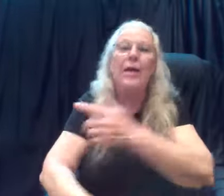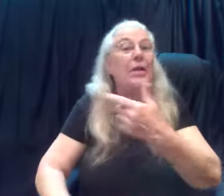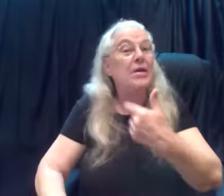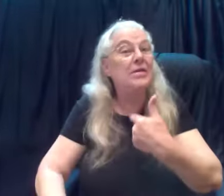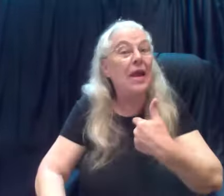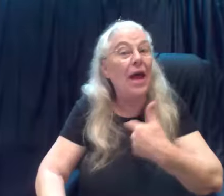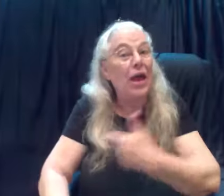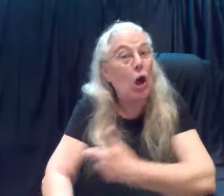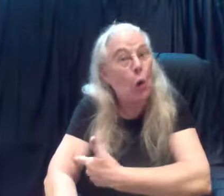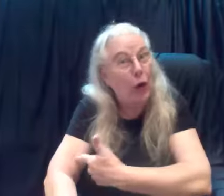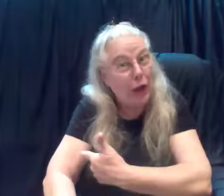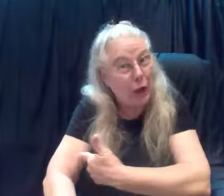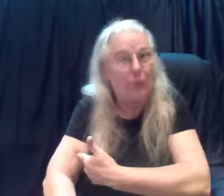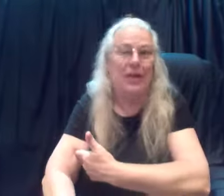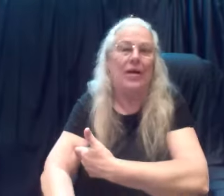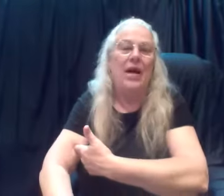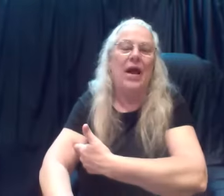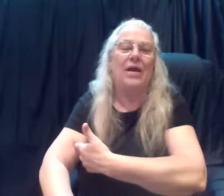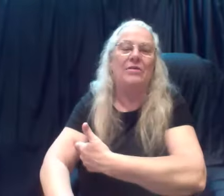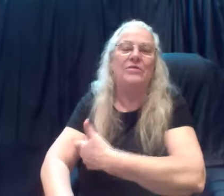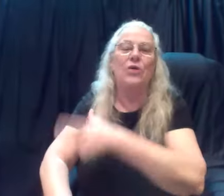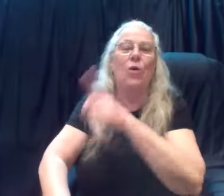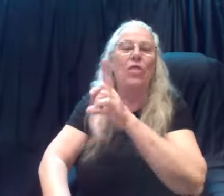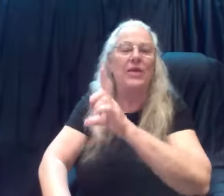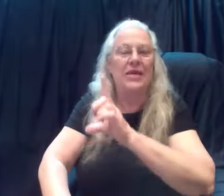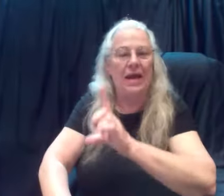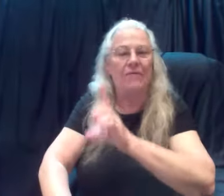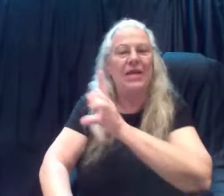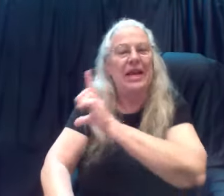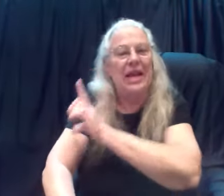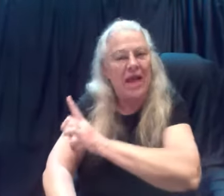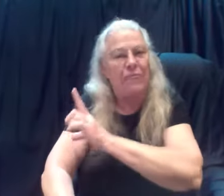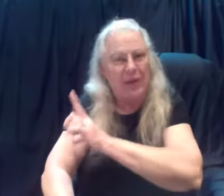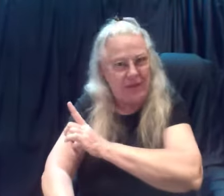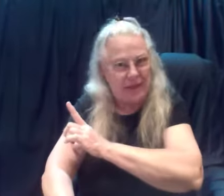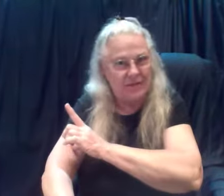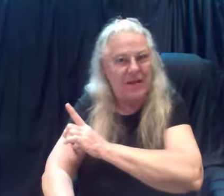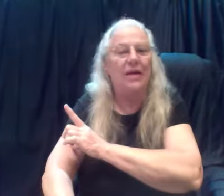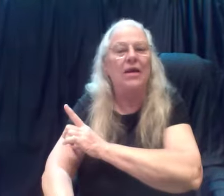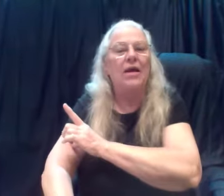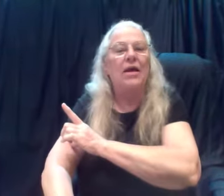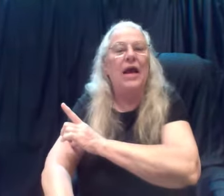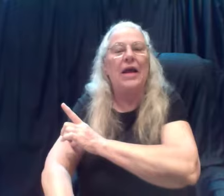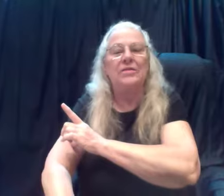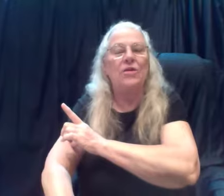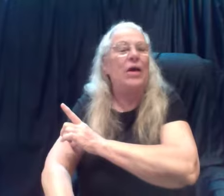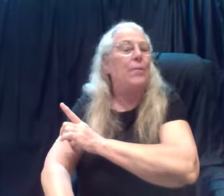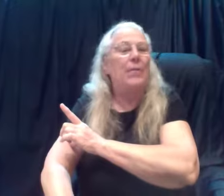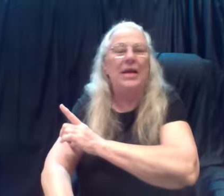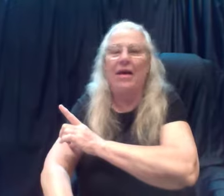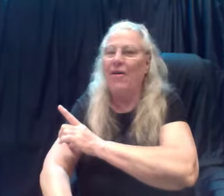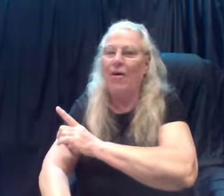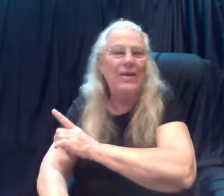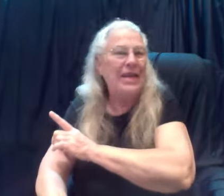I like Coca-Cola. And so the deaf gave me that sign. And so, but not all